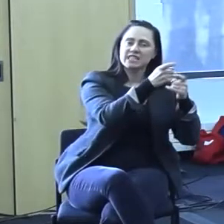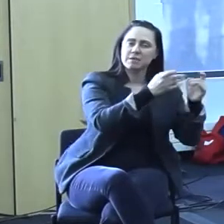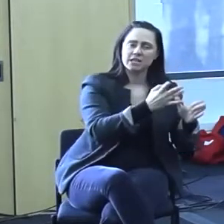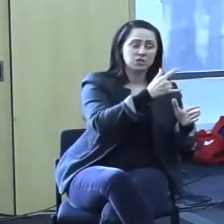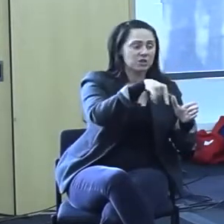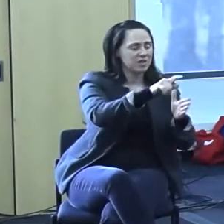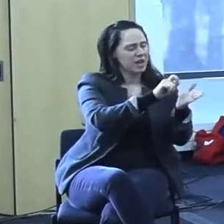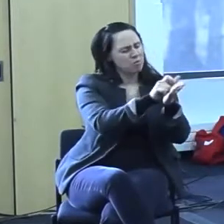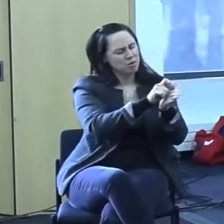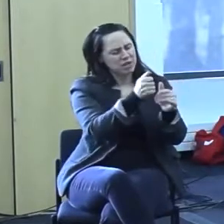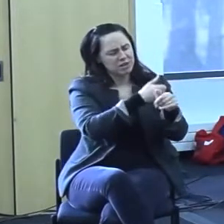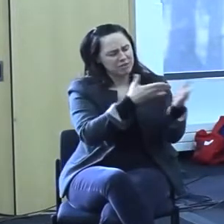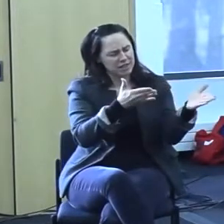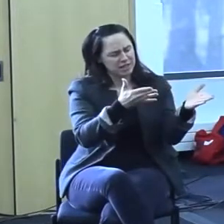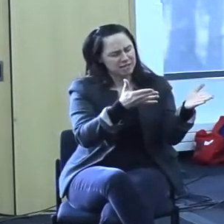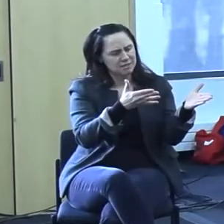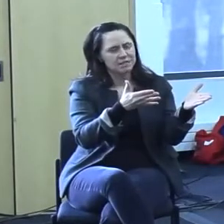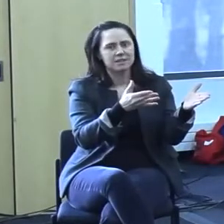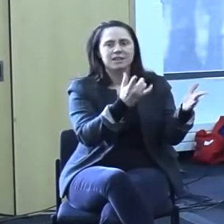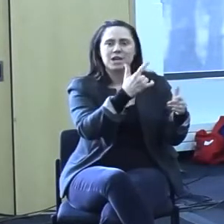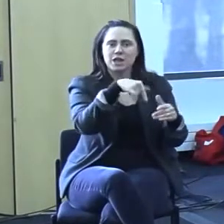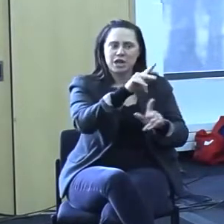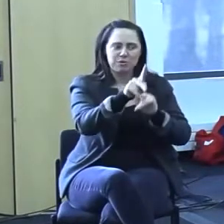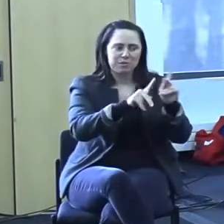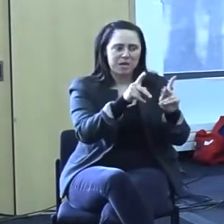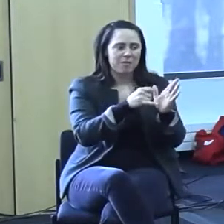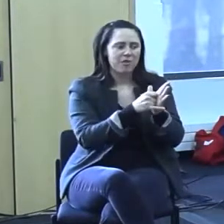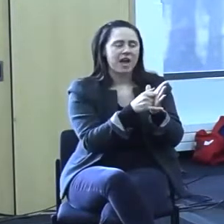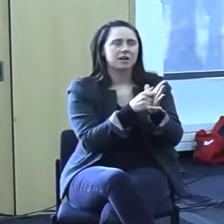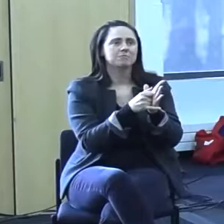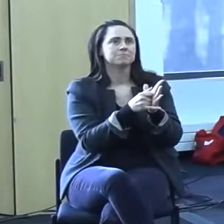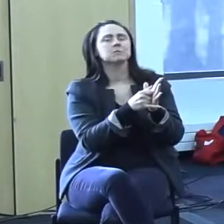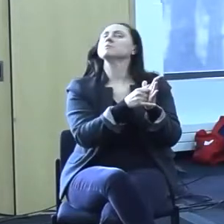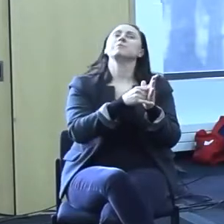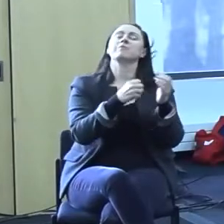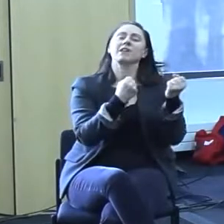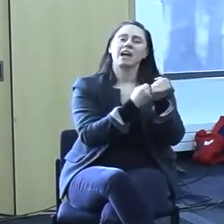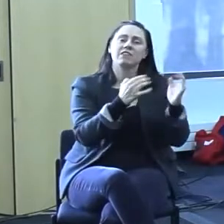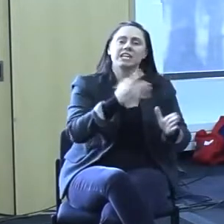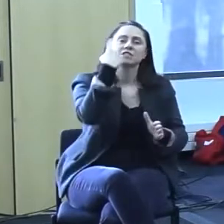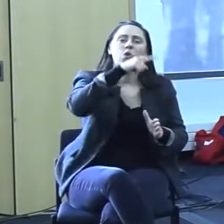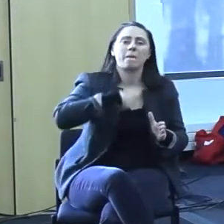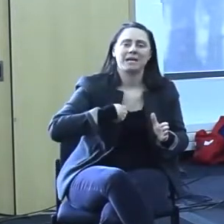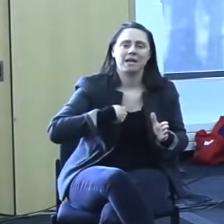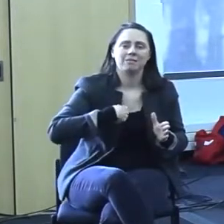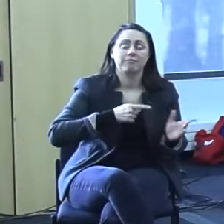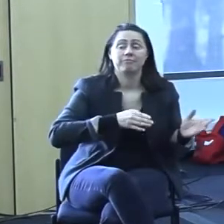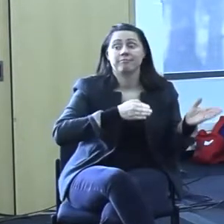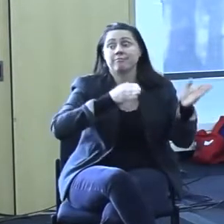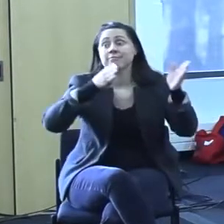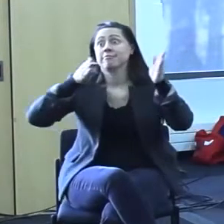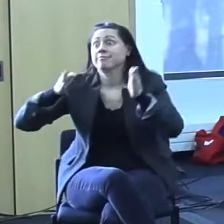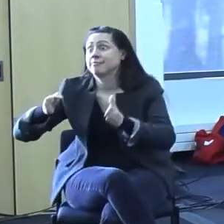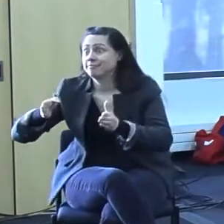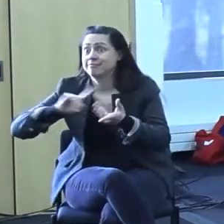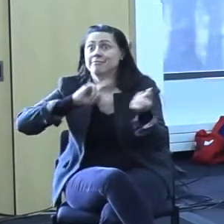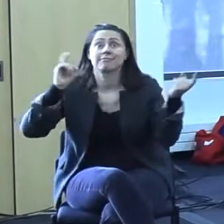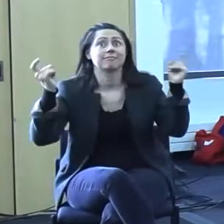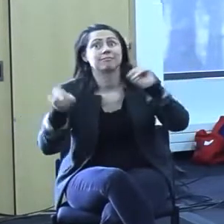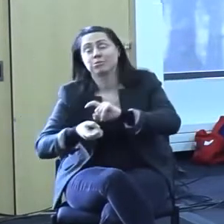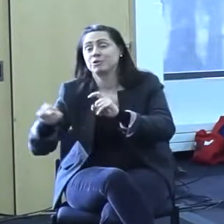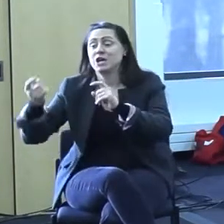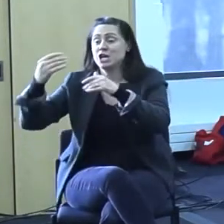ones that wrote down everything. And they were the ones that were kind of the advocates. But obviously, going into college was such